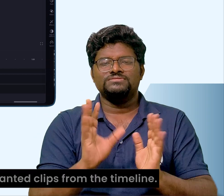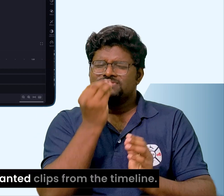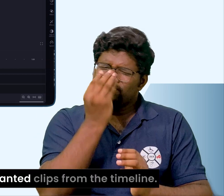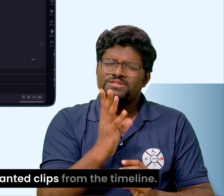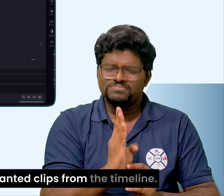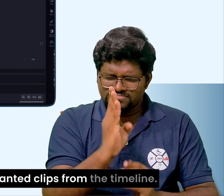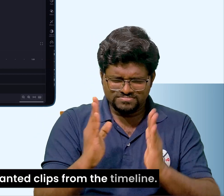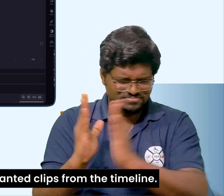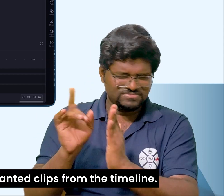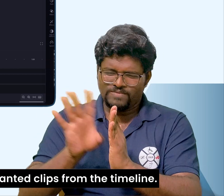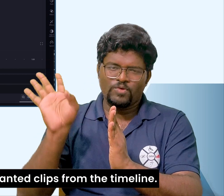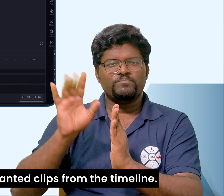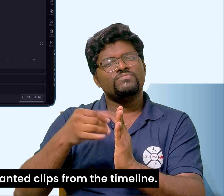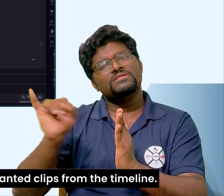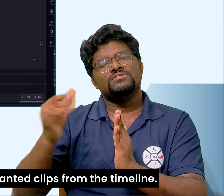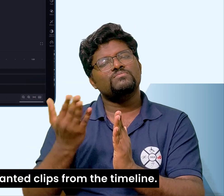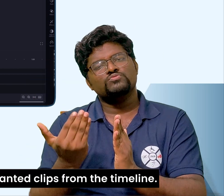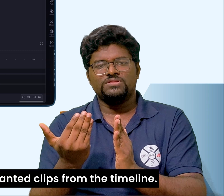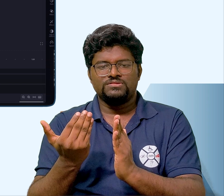easily delete unwanted clips from the timeline.